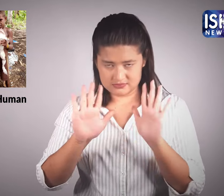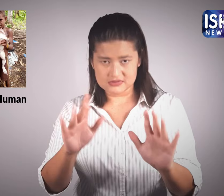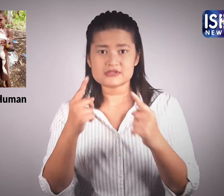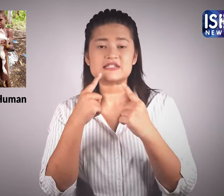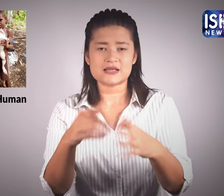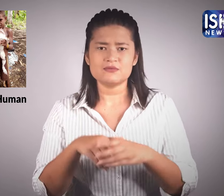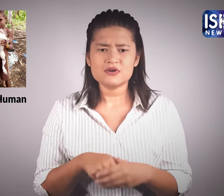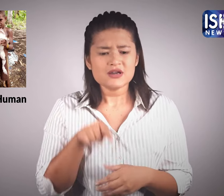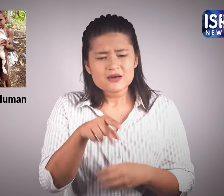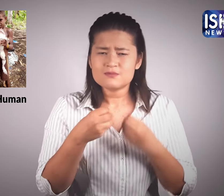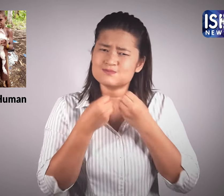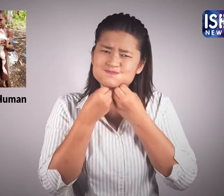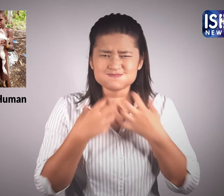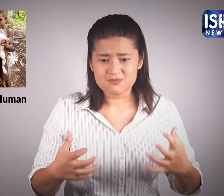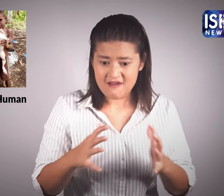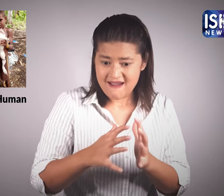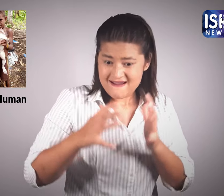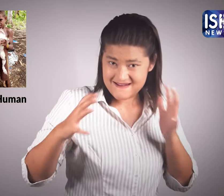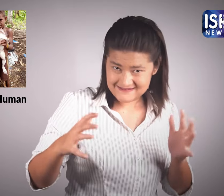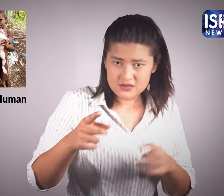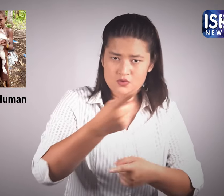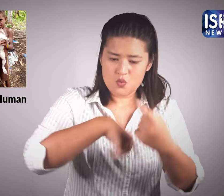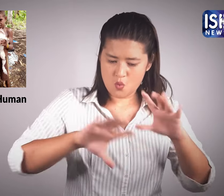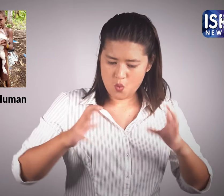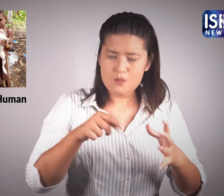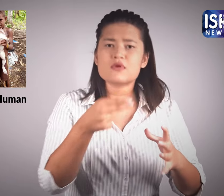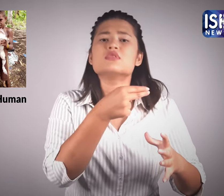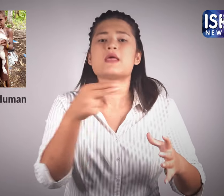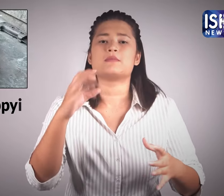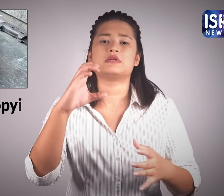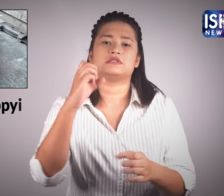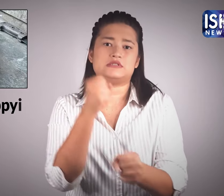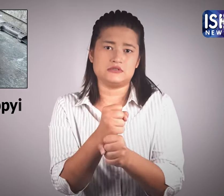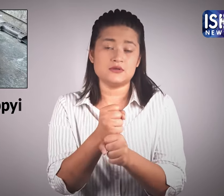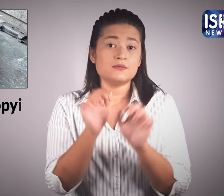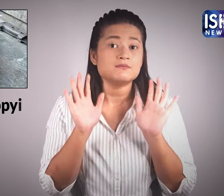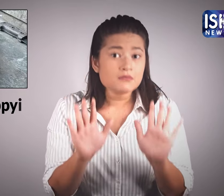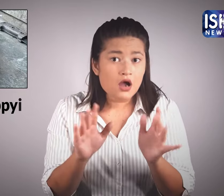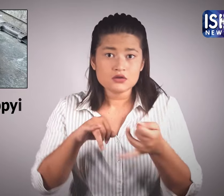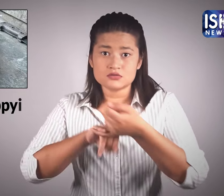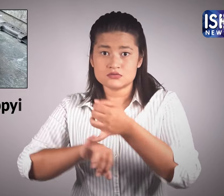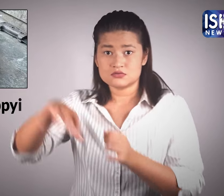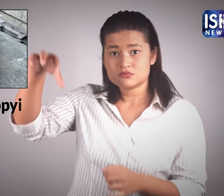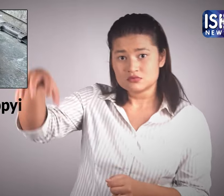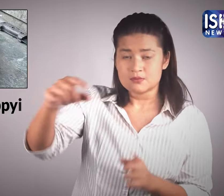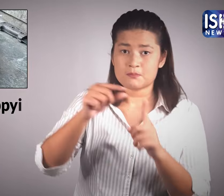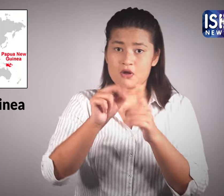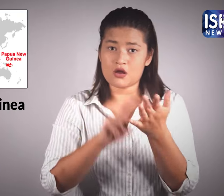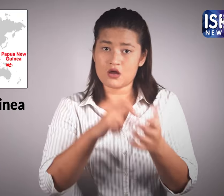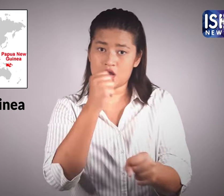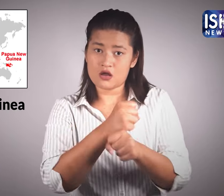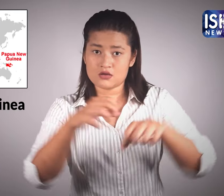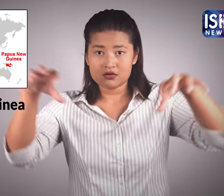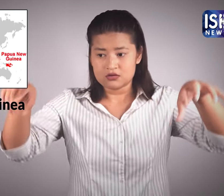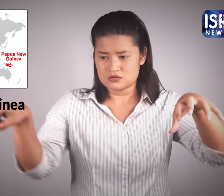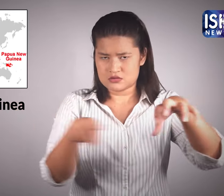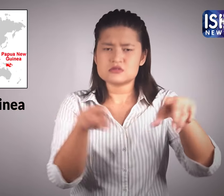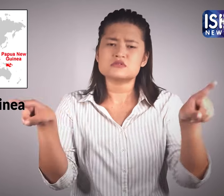The huge frog species is known as Connifer guppii. People from the Solomon Islands and